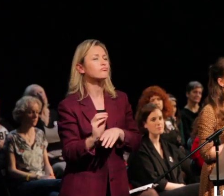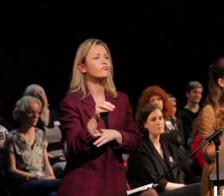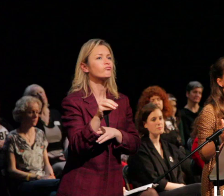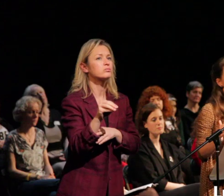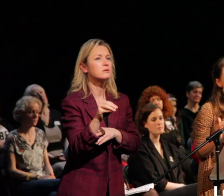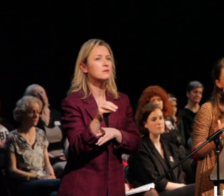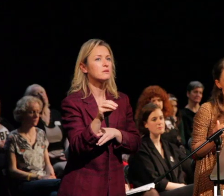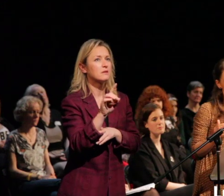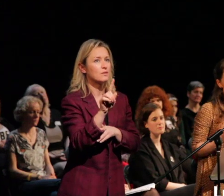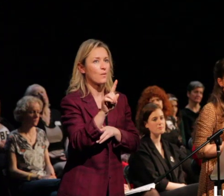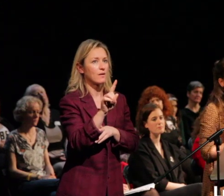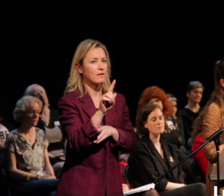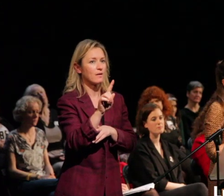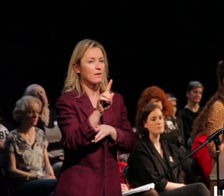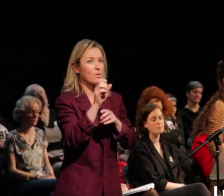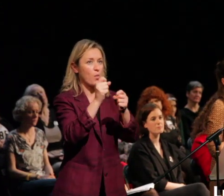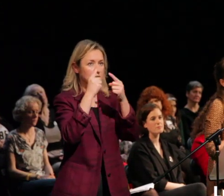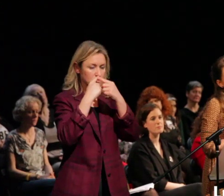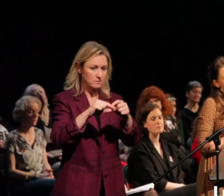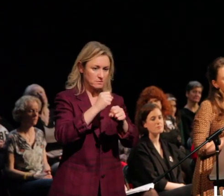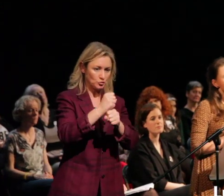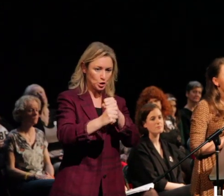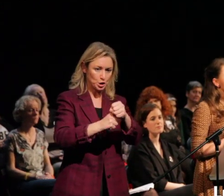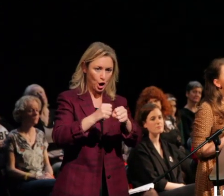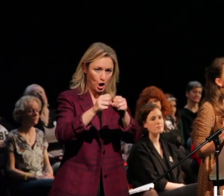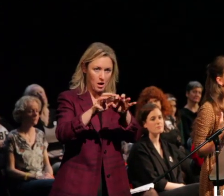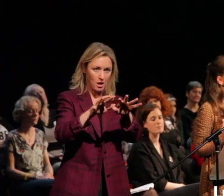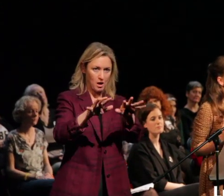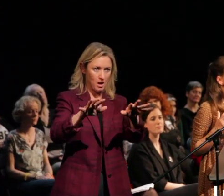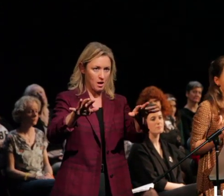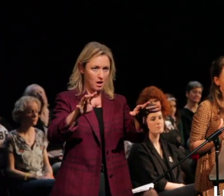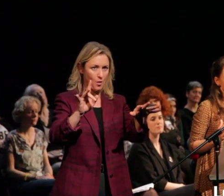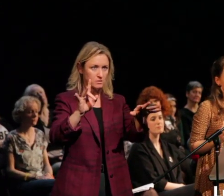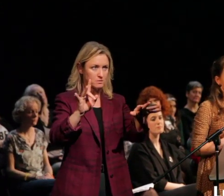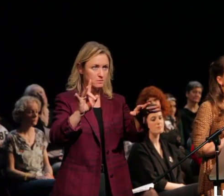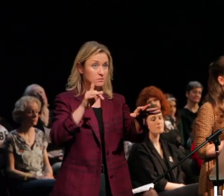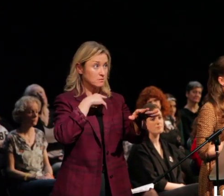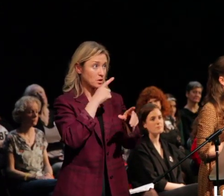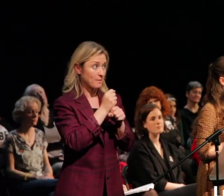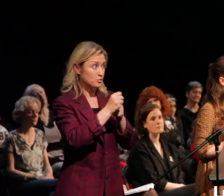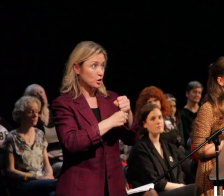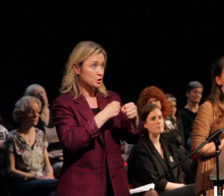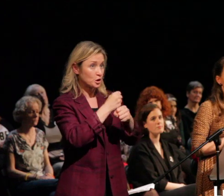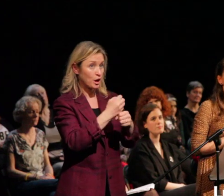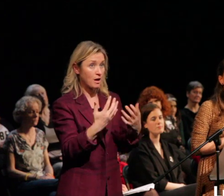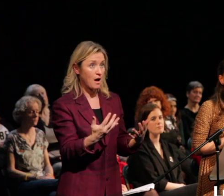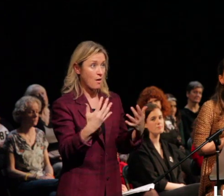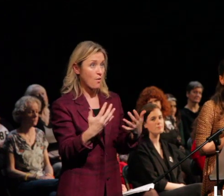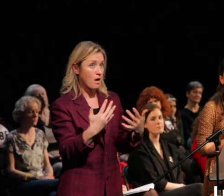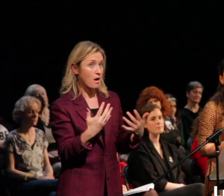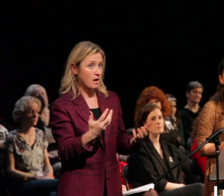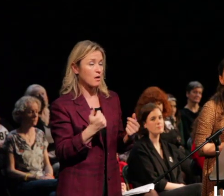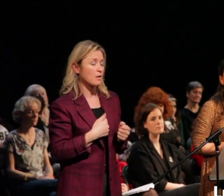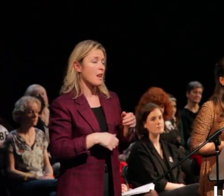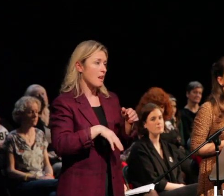platform. Instead, we said, okay, let's look at the platform. And it's been said today, it's about the structures. And we thought, well, actually, on the limited resources